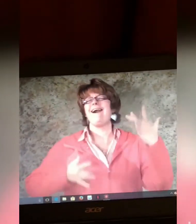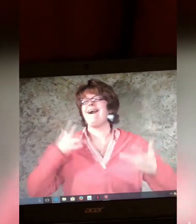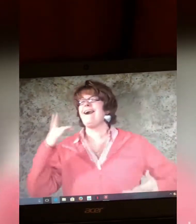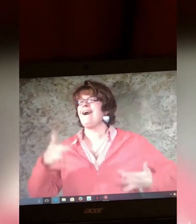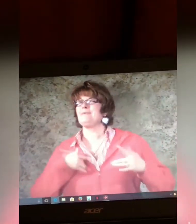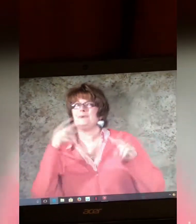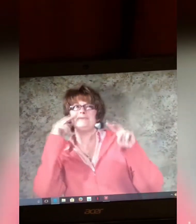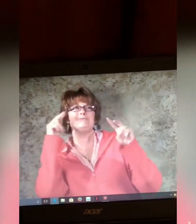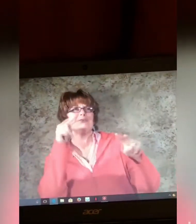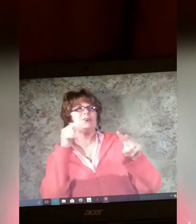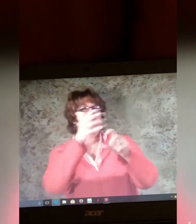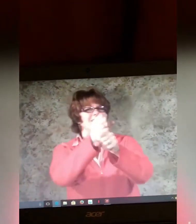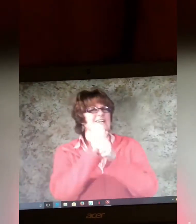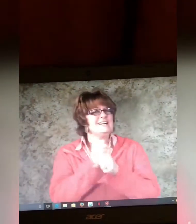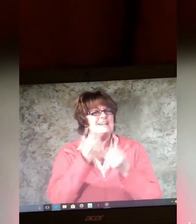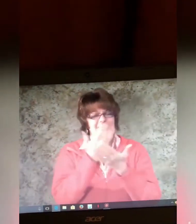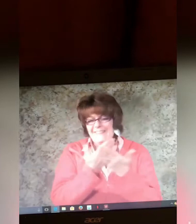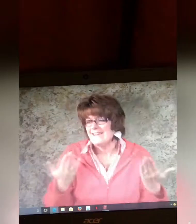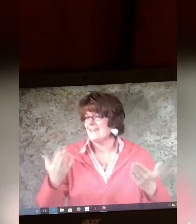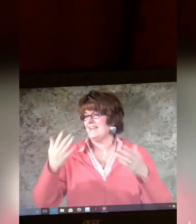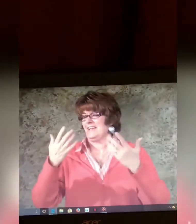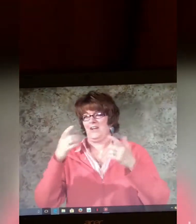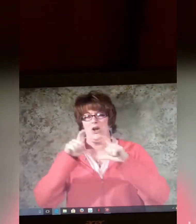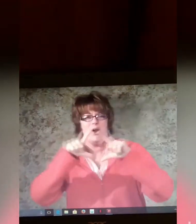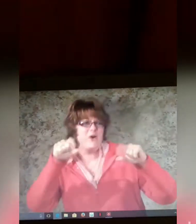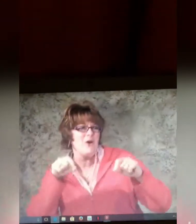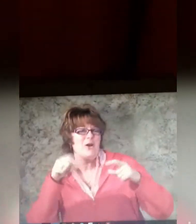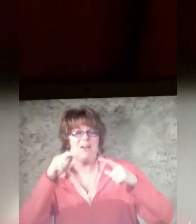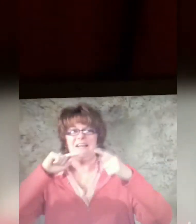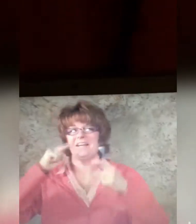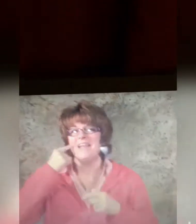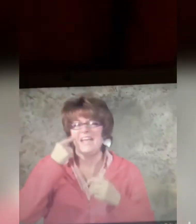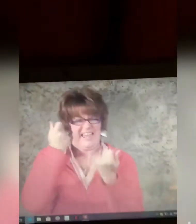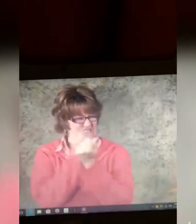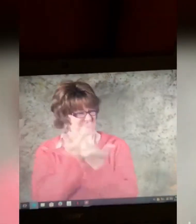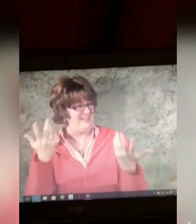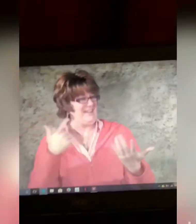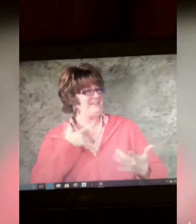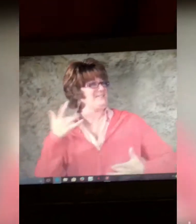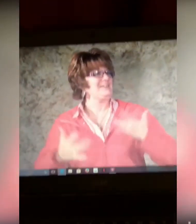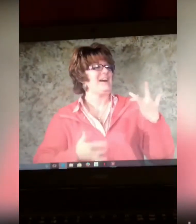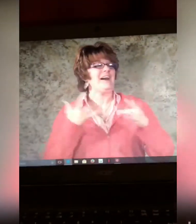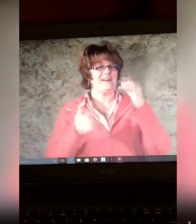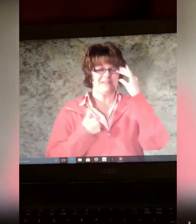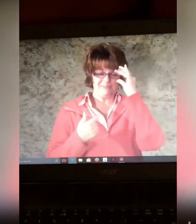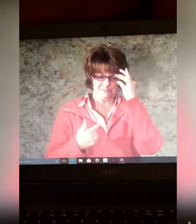and I was so excited to go to school. I was so looking forward to getting cards and candies.